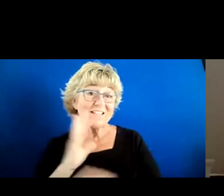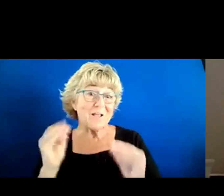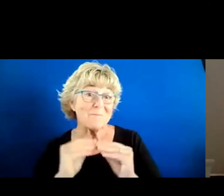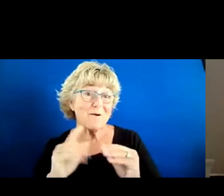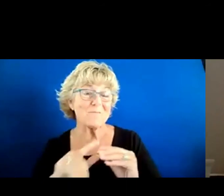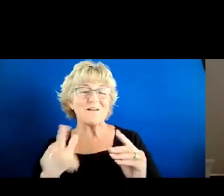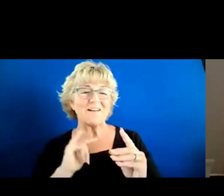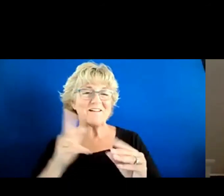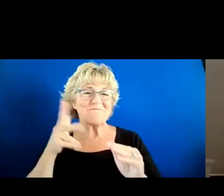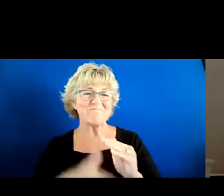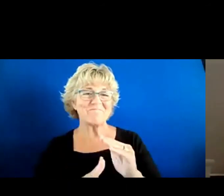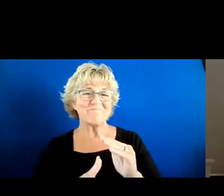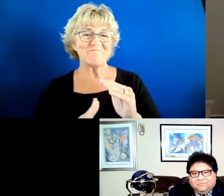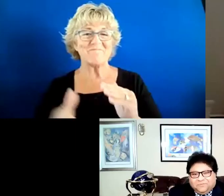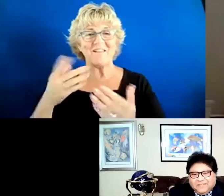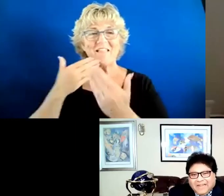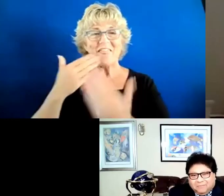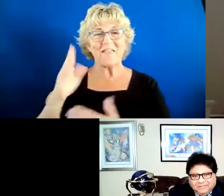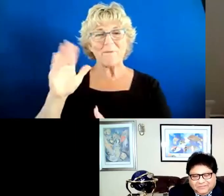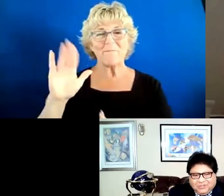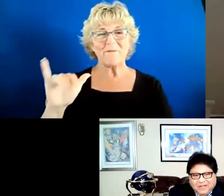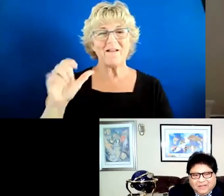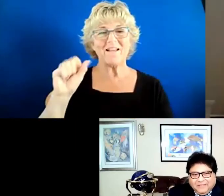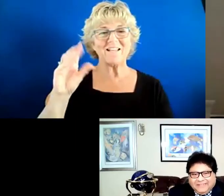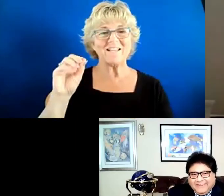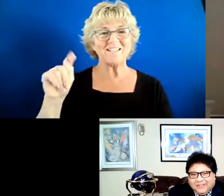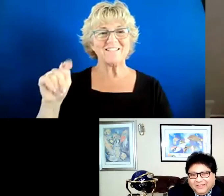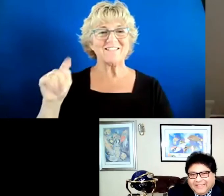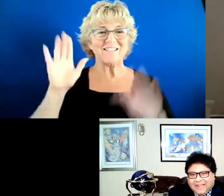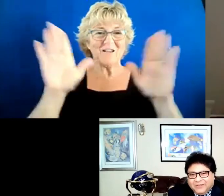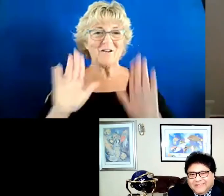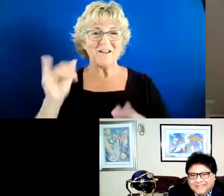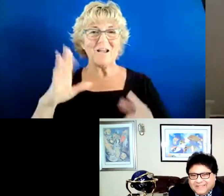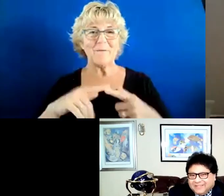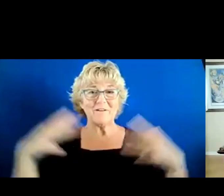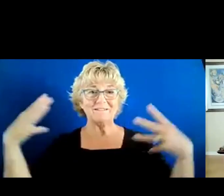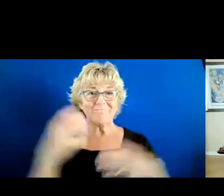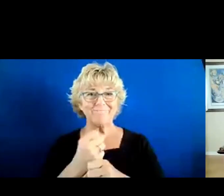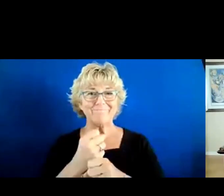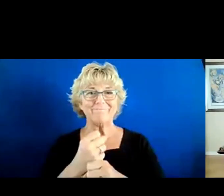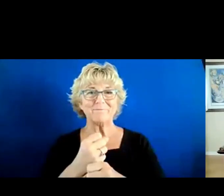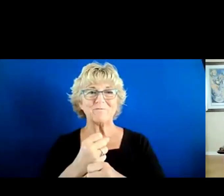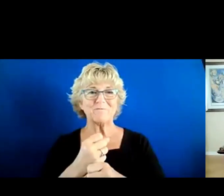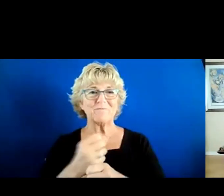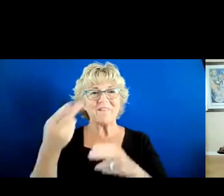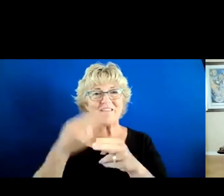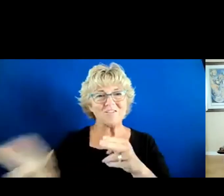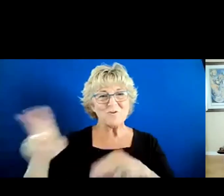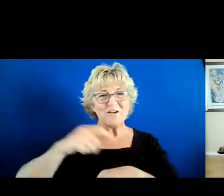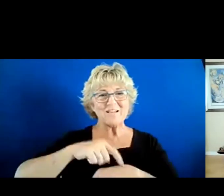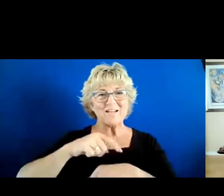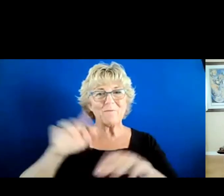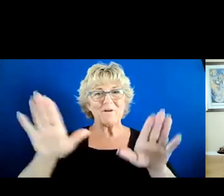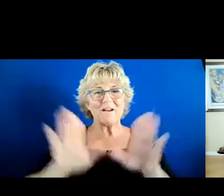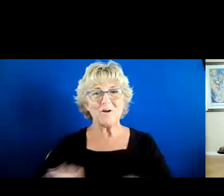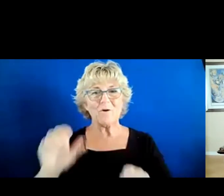Bobby. Thank you, Scott. Phenomenal job in getting all that out in such a short time. Great